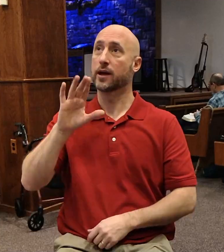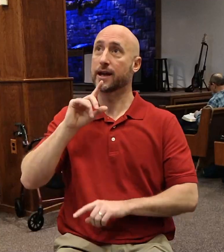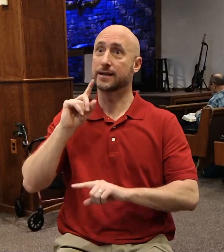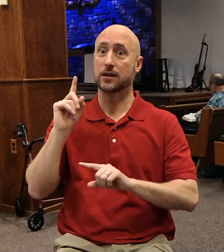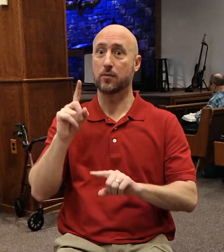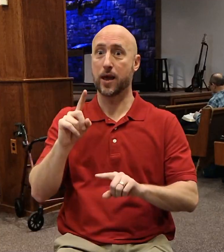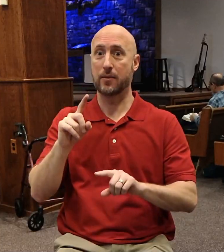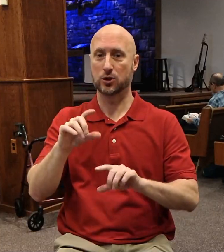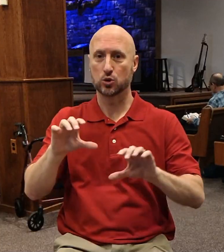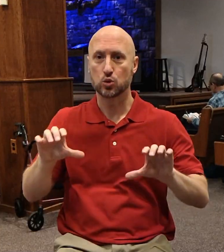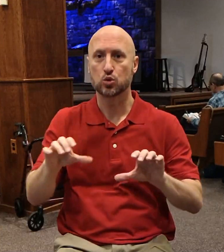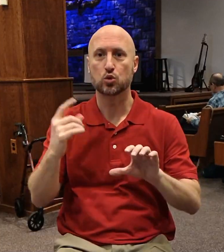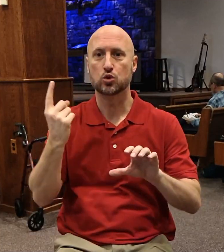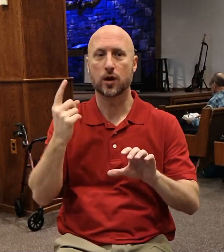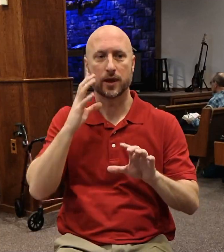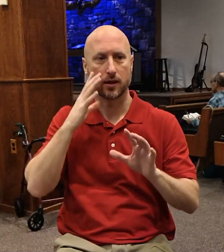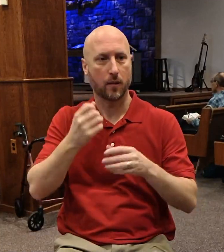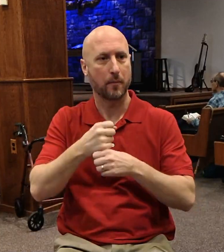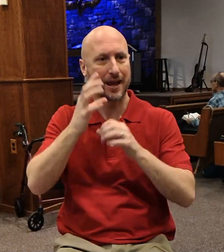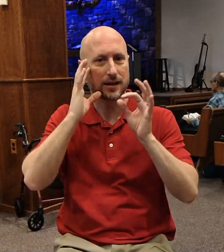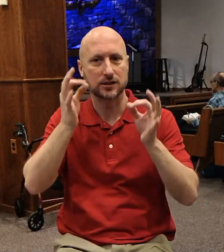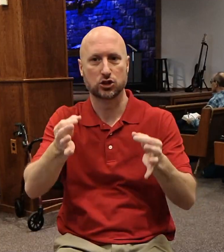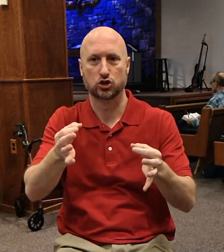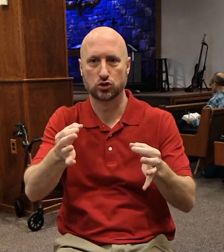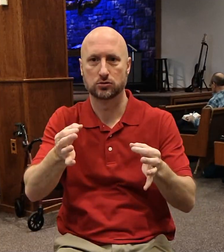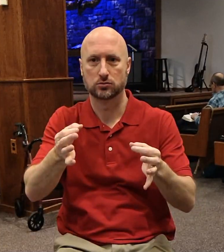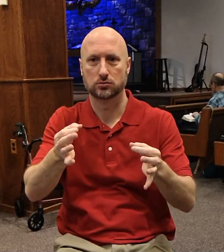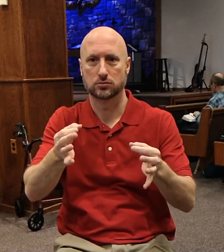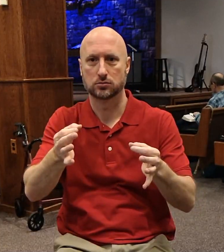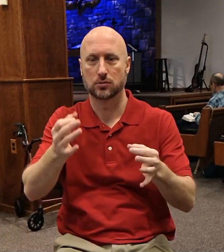do it. It's a decision. It's intelligent love,